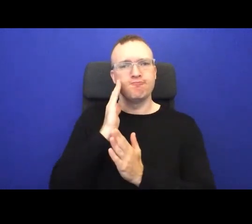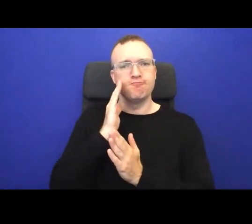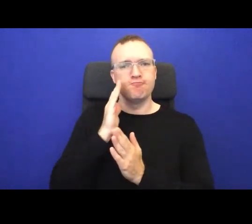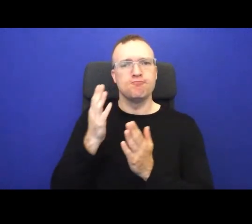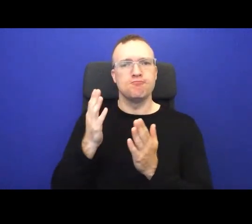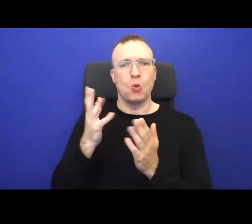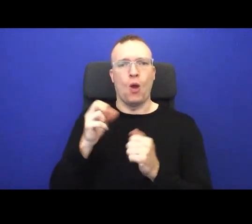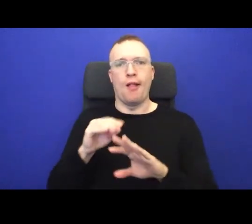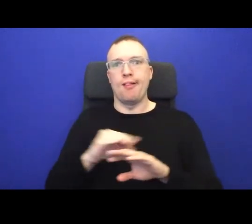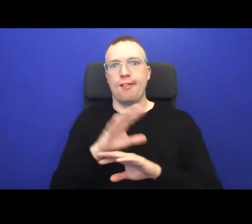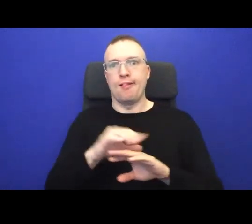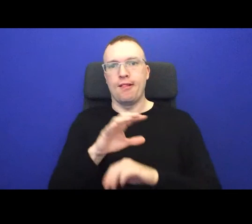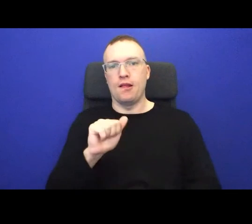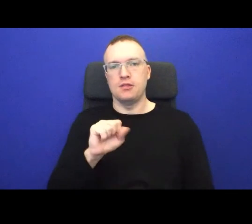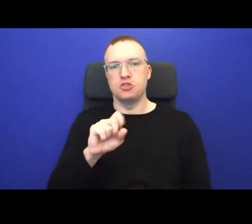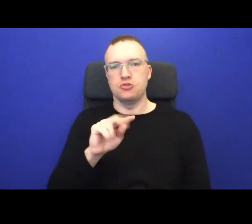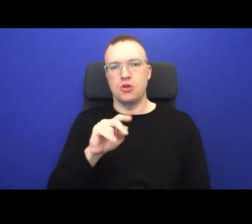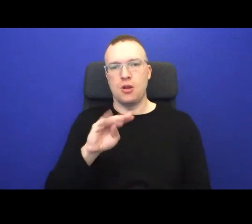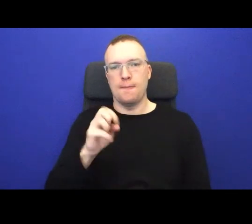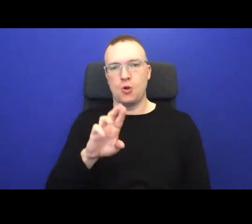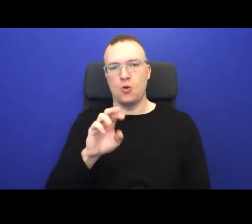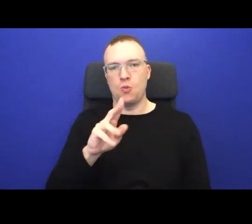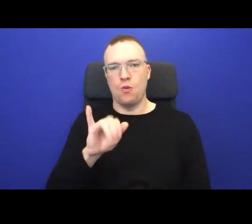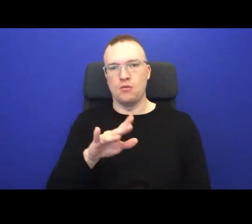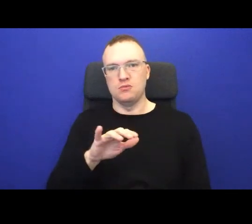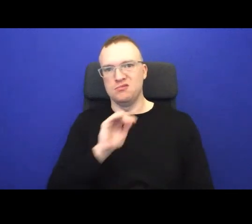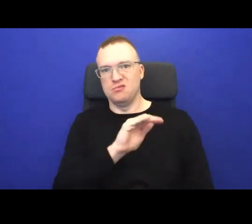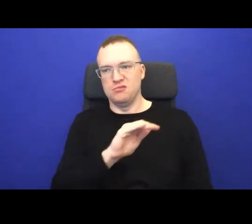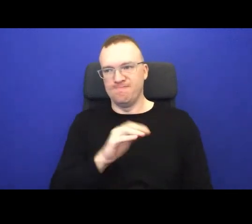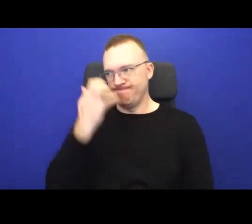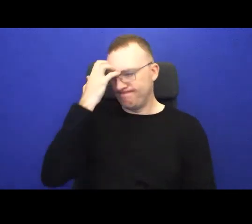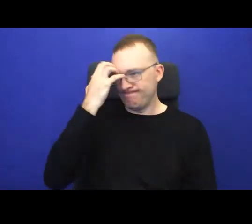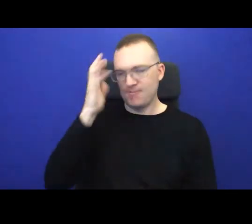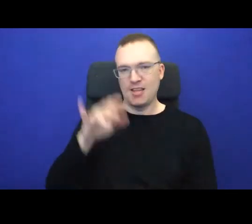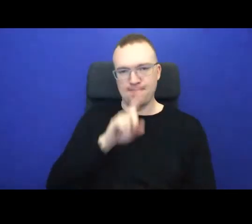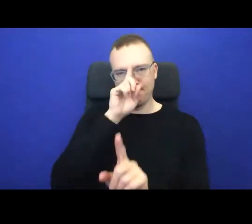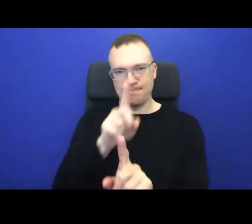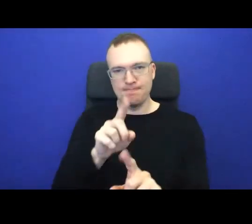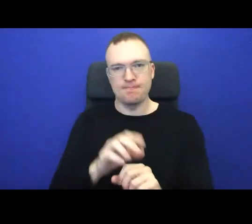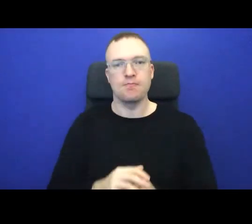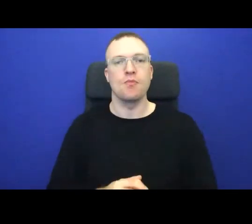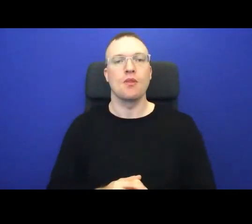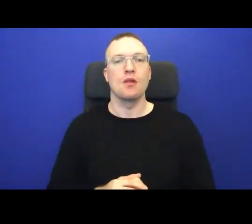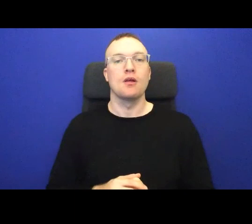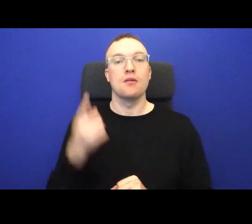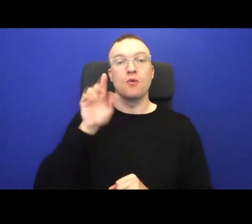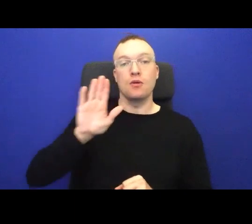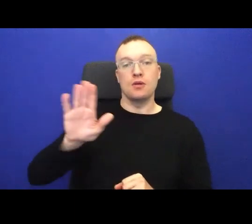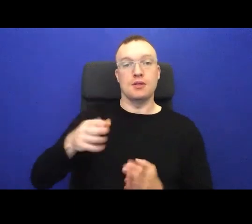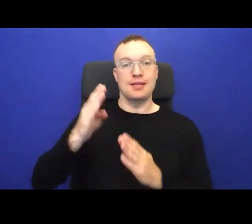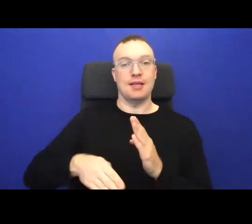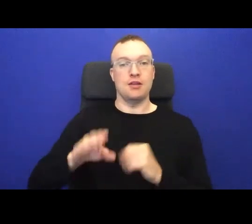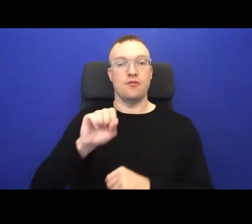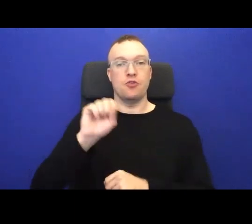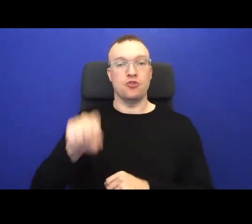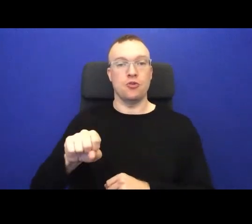I think, he was left with, I don't think he was that left with as far as I know. And for his end-of-term